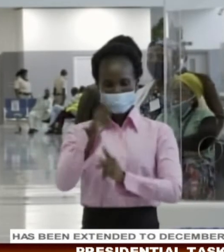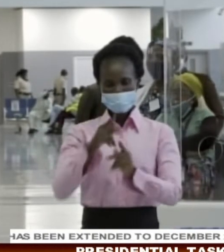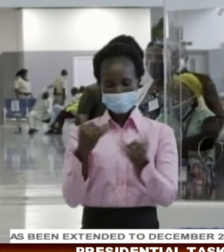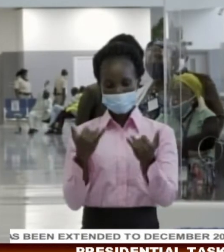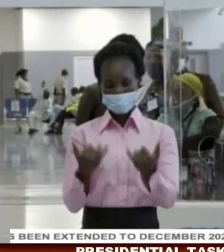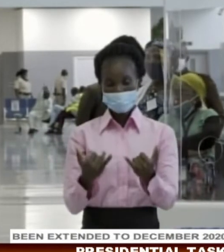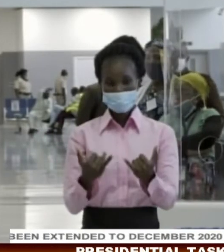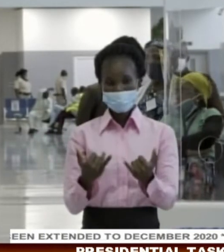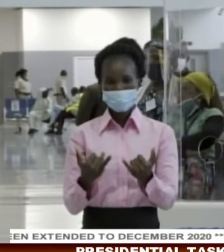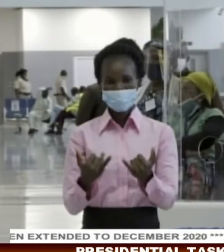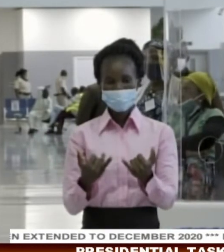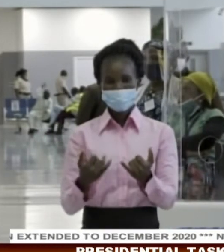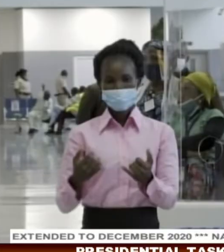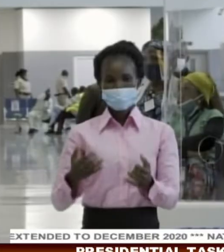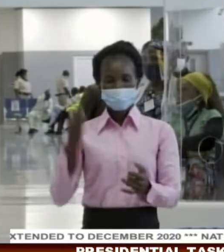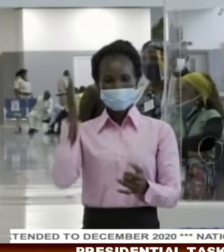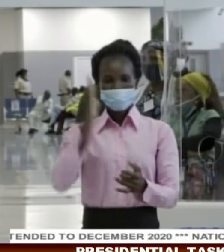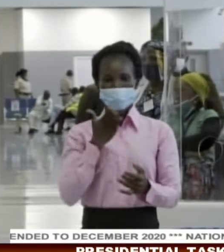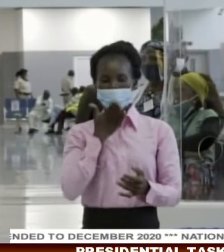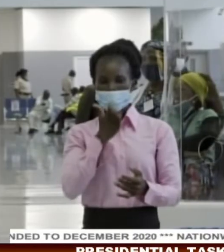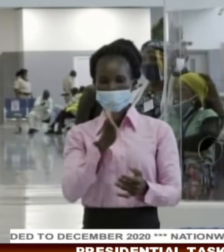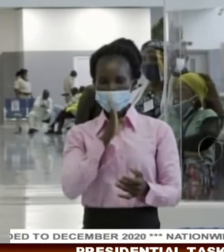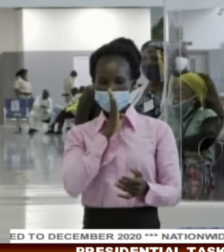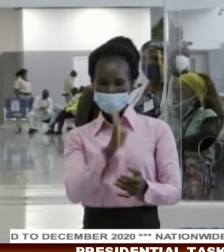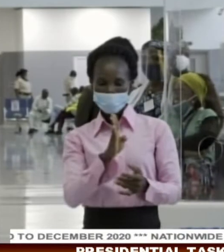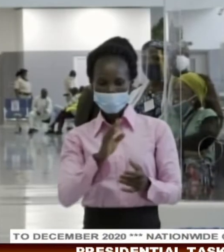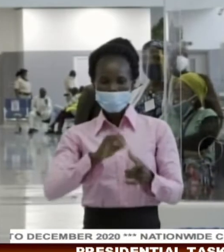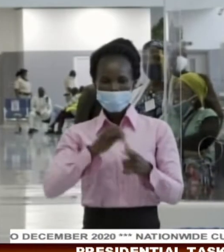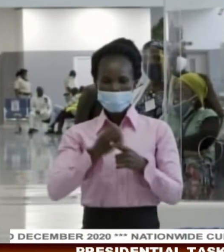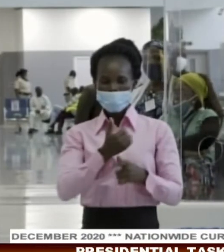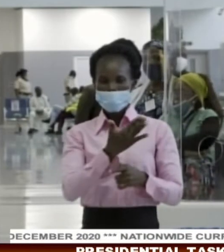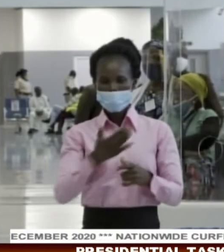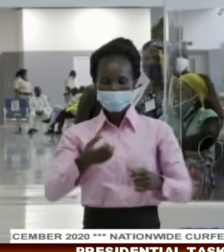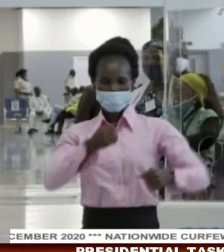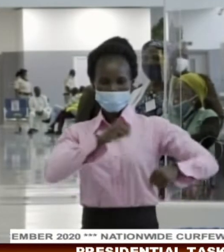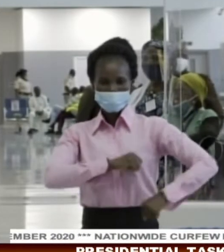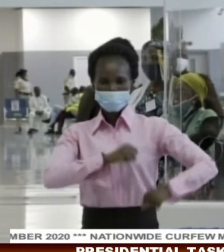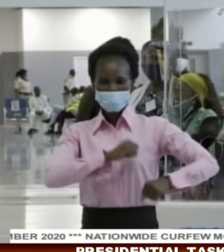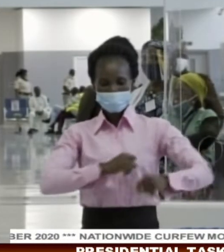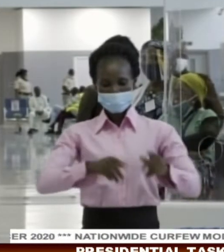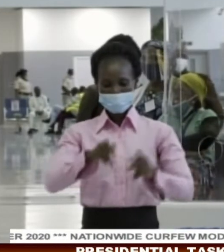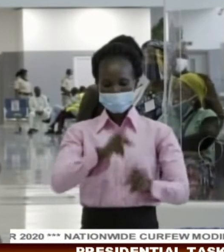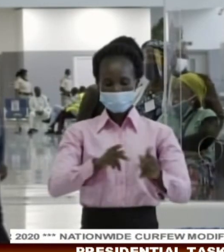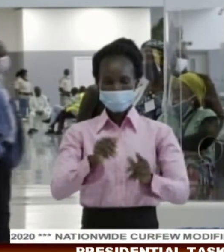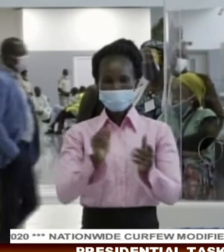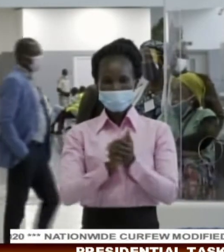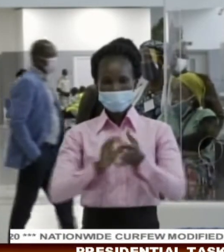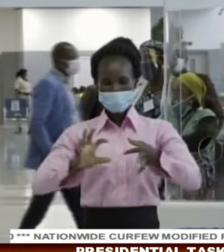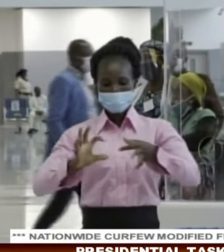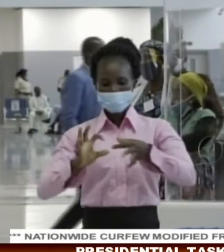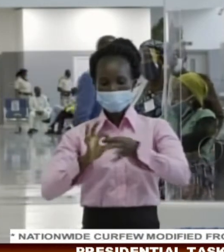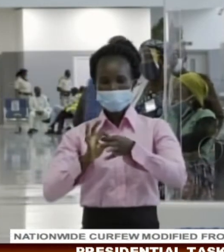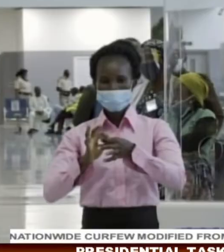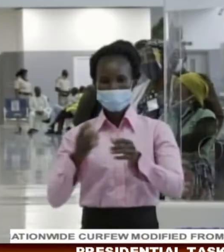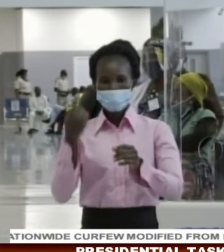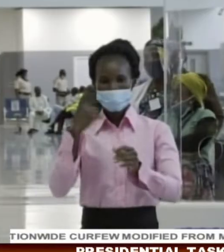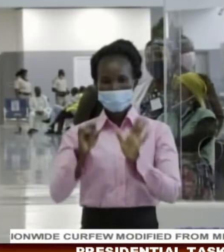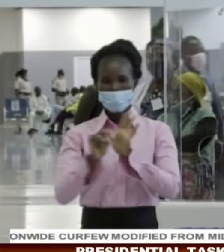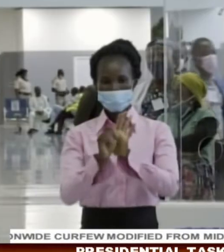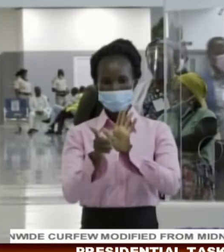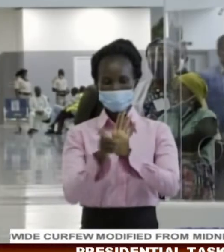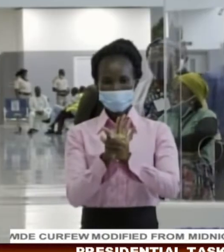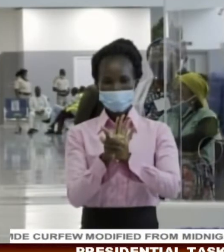Now, will there be or is there any security component attached for